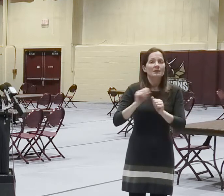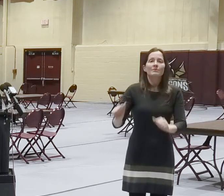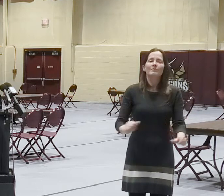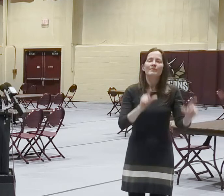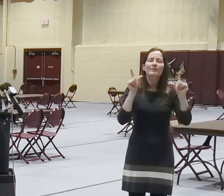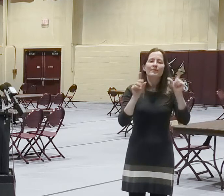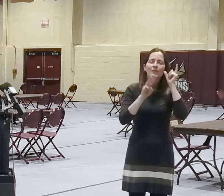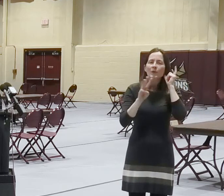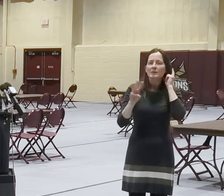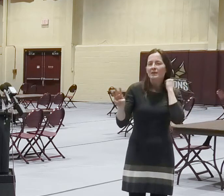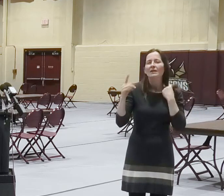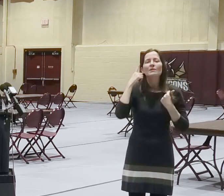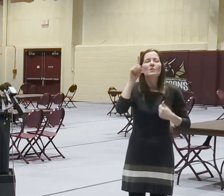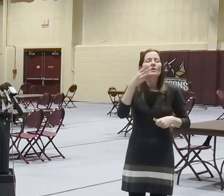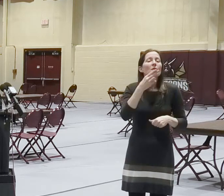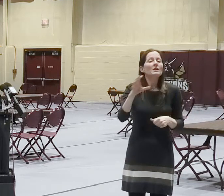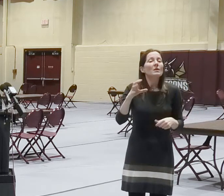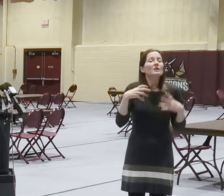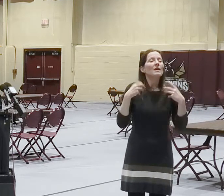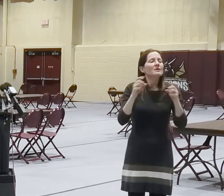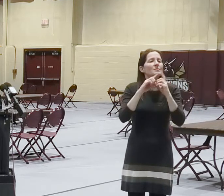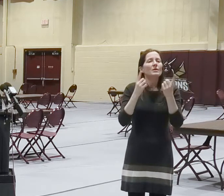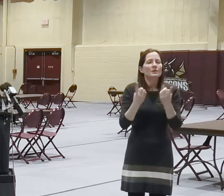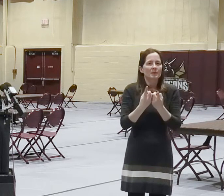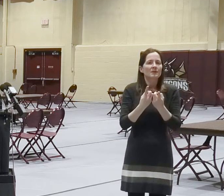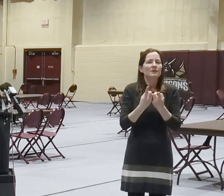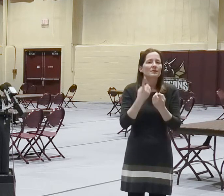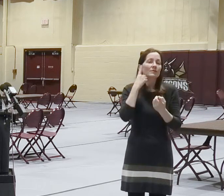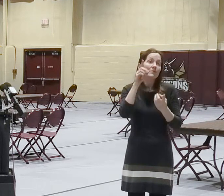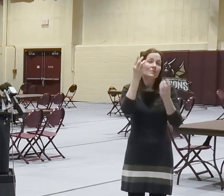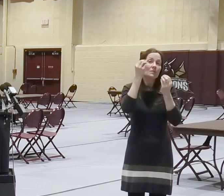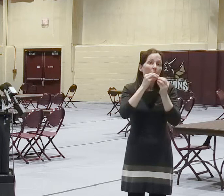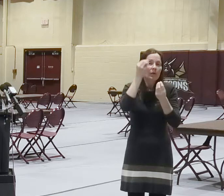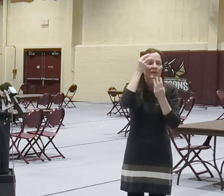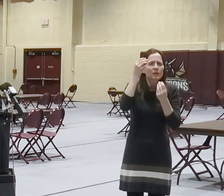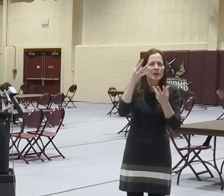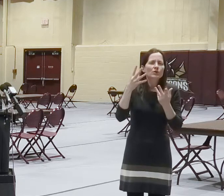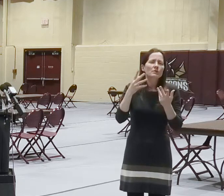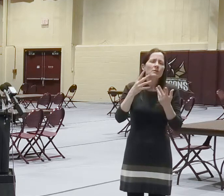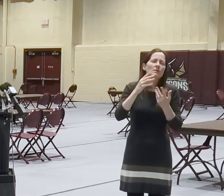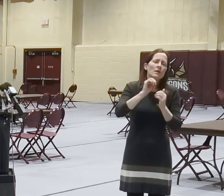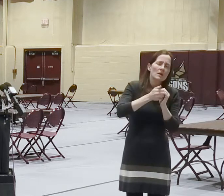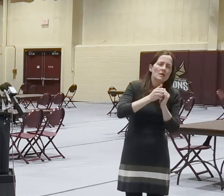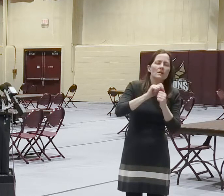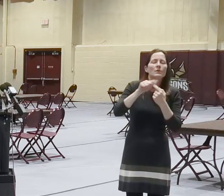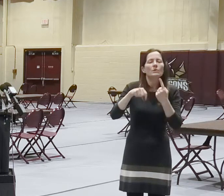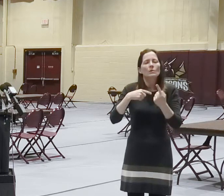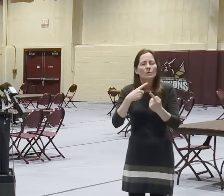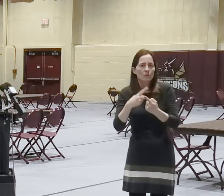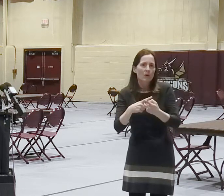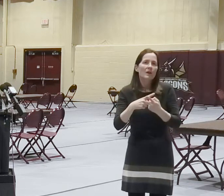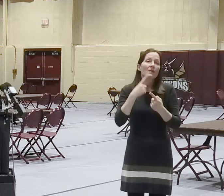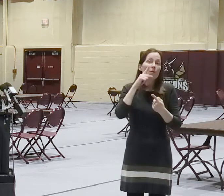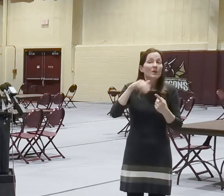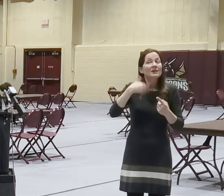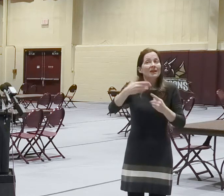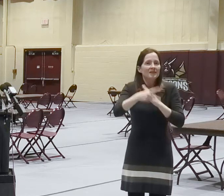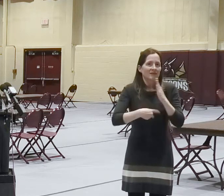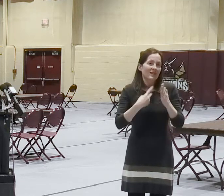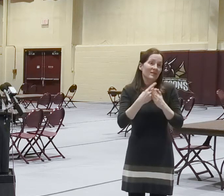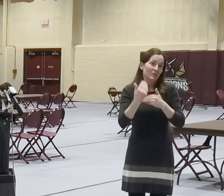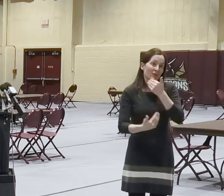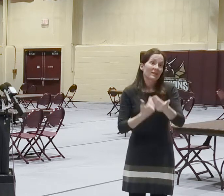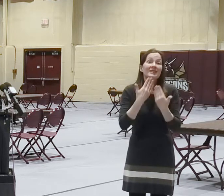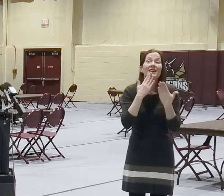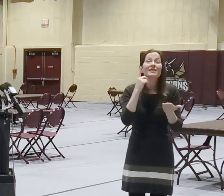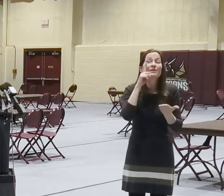able to receive your COVID-19 vaccine as we move into the next phases of this process. Thank you for your